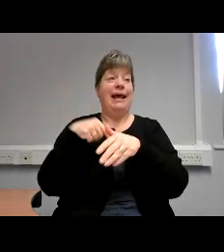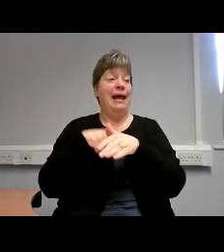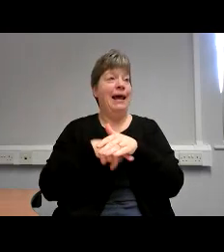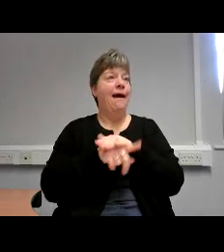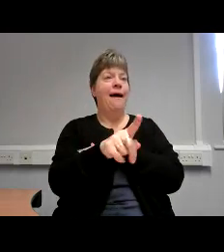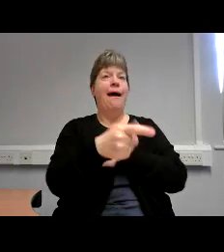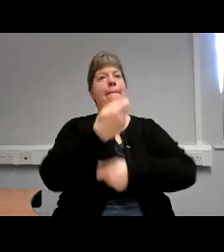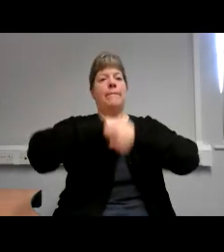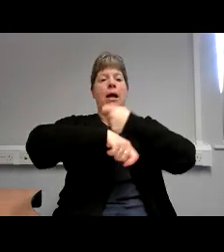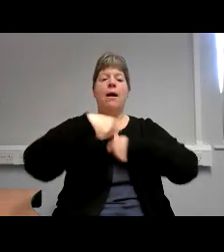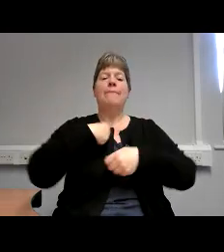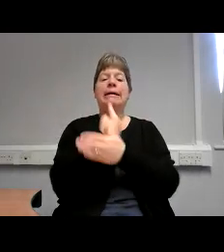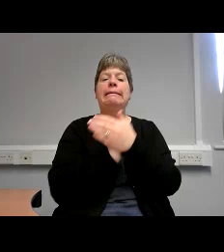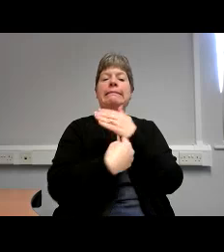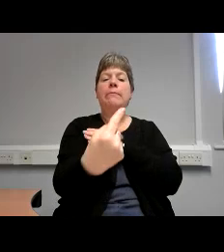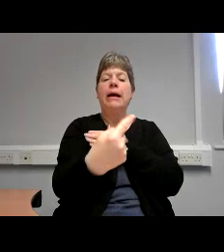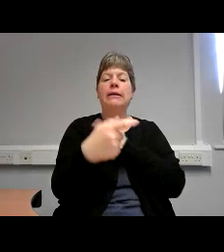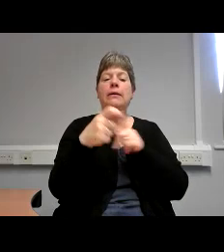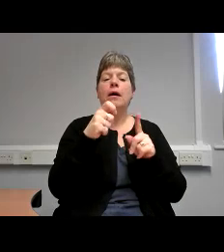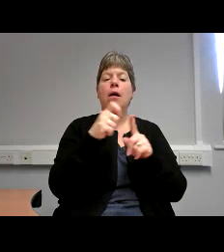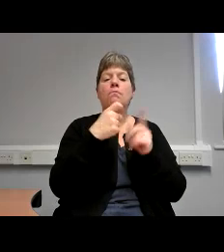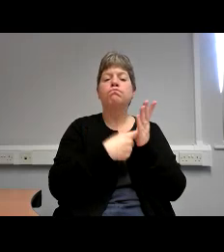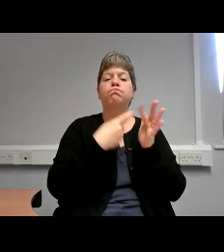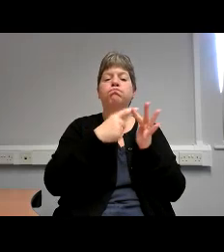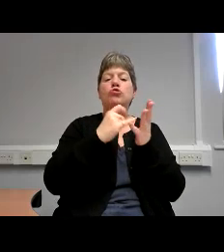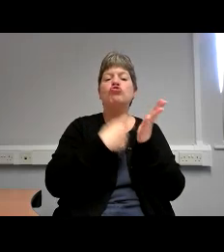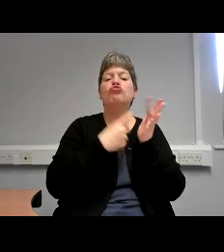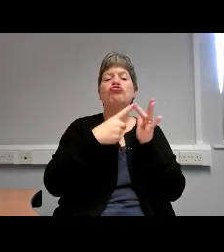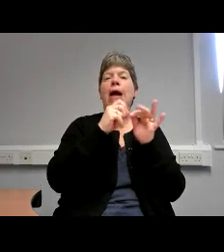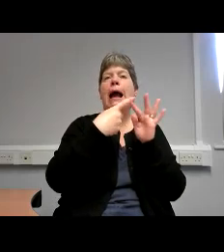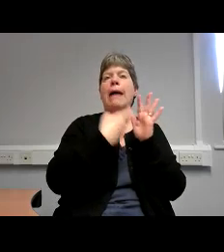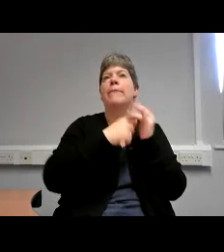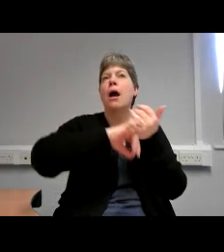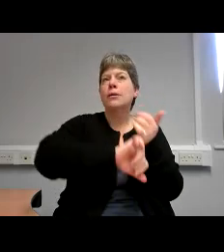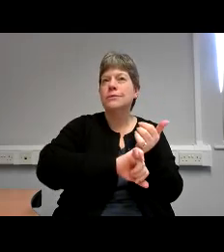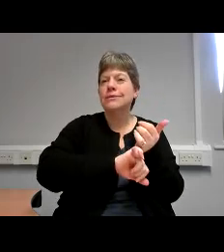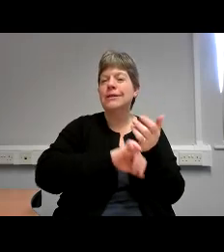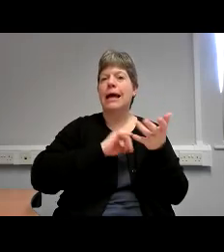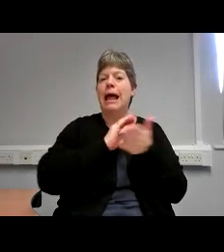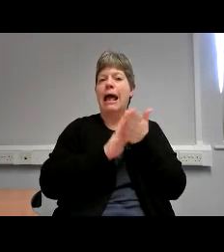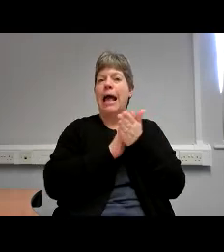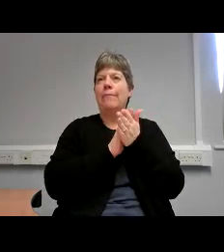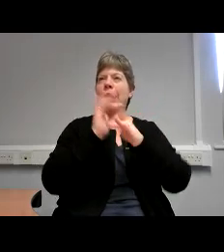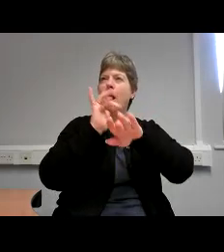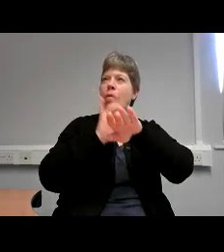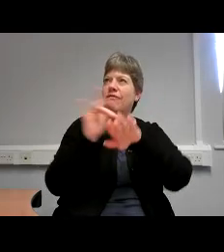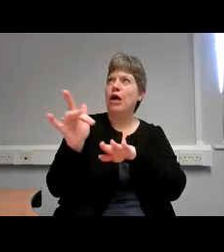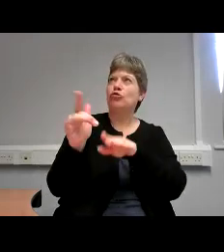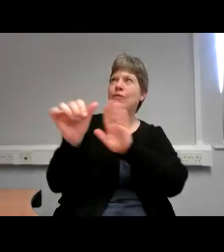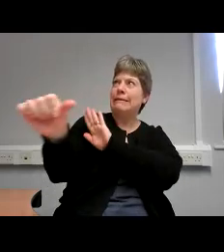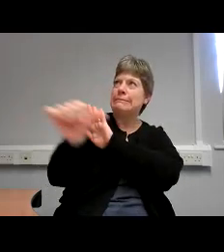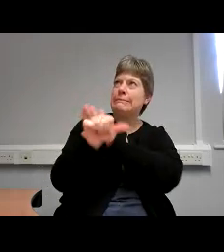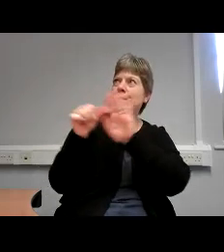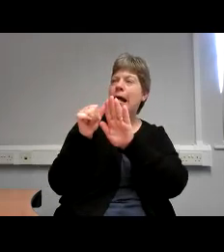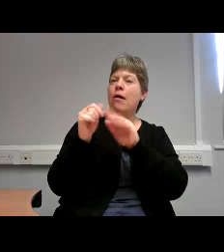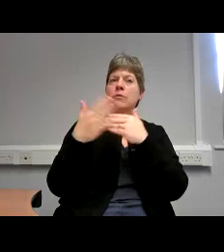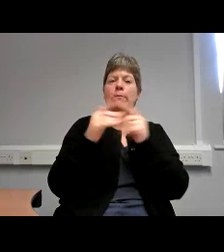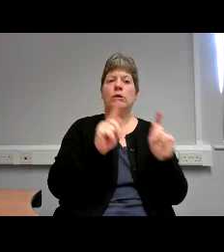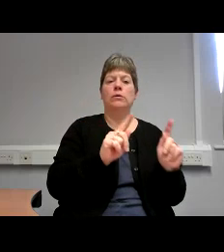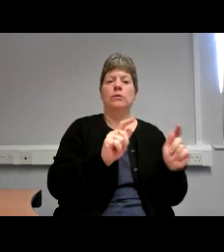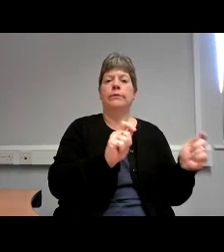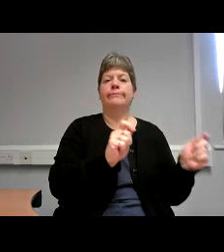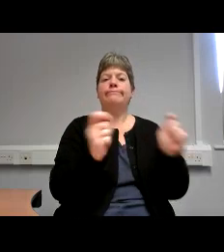independent prescribers. So there's a bit of a shift in the profession and the skill set. And currently we do